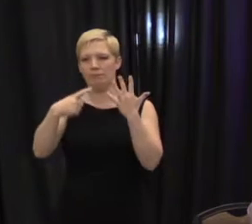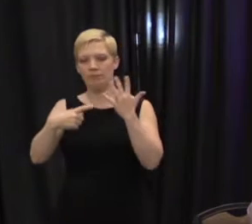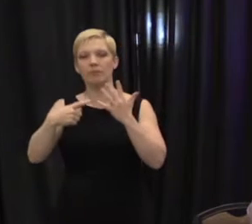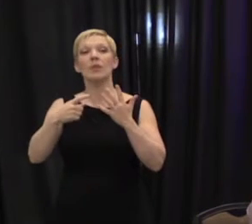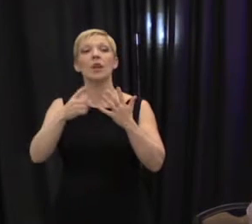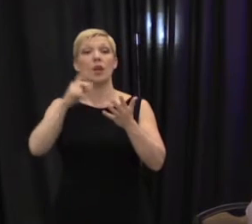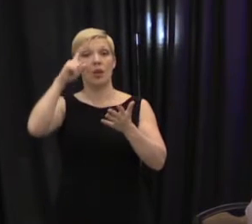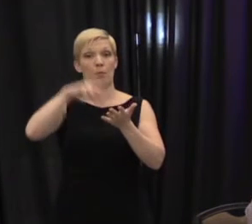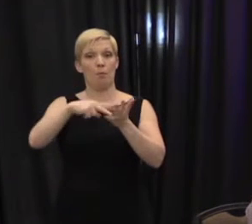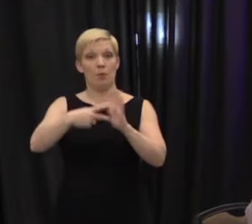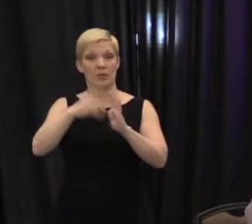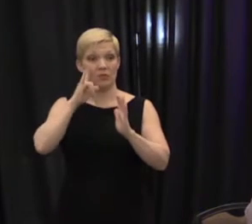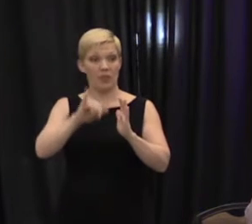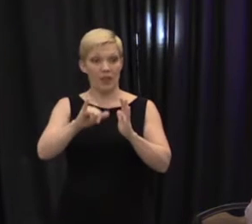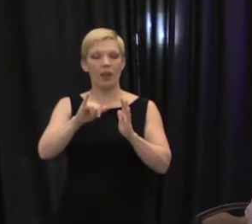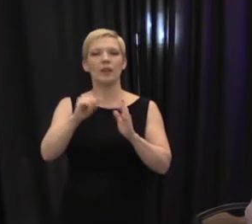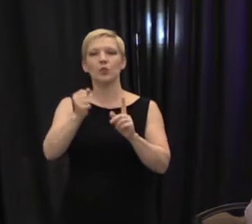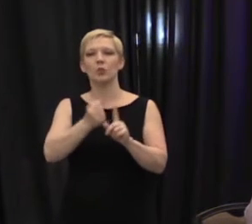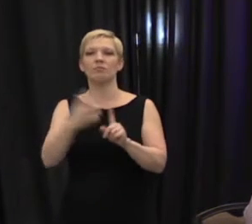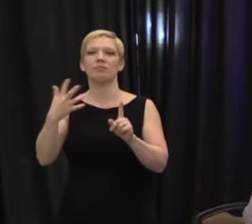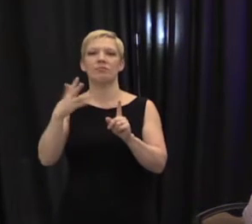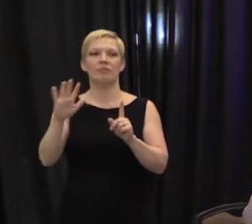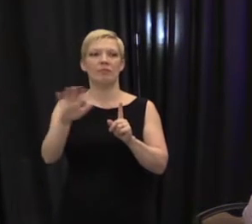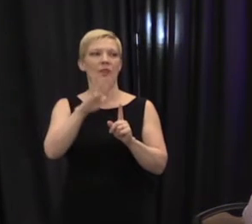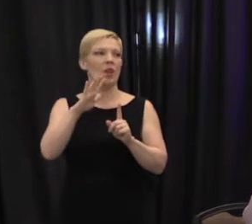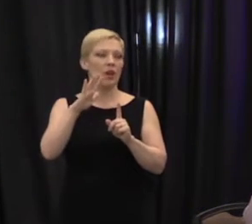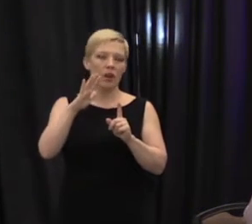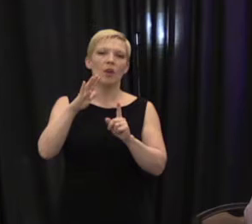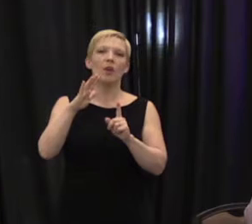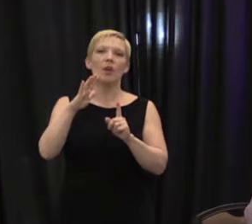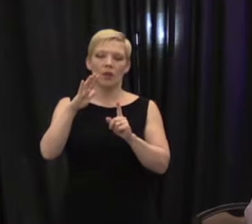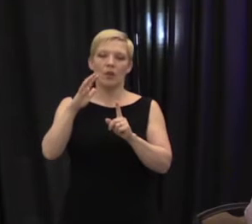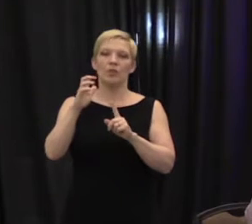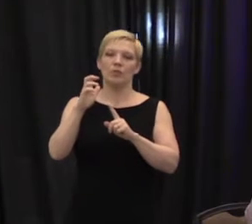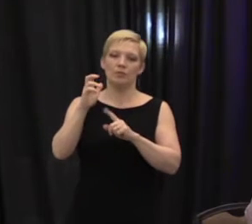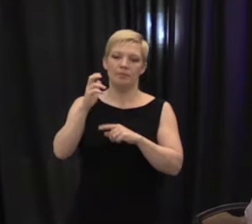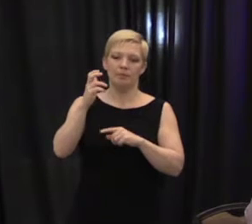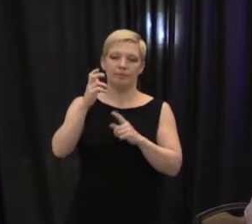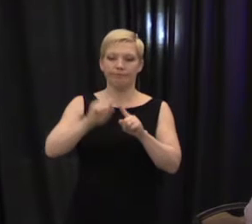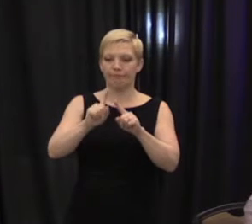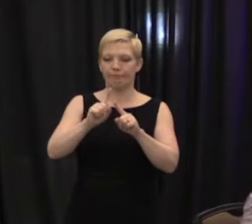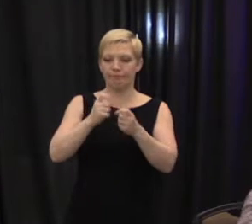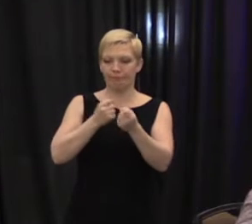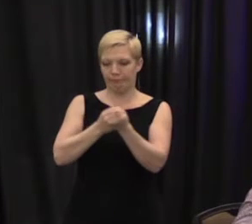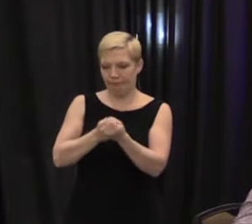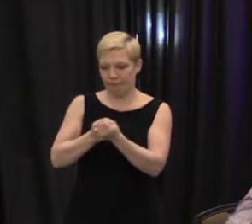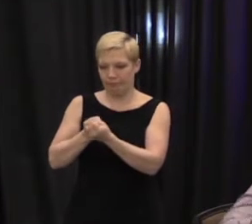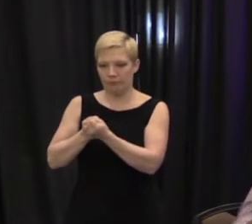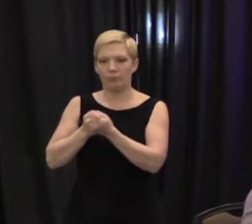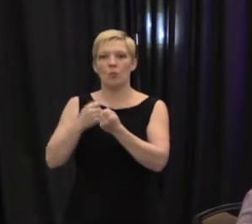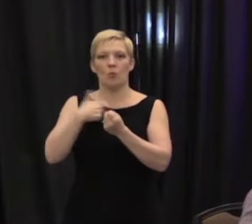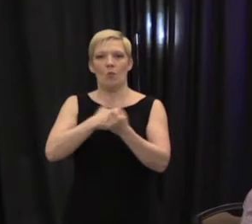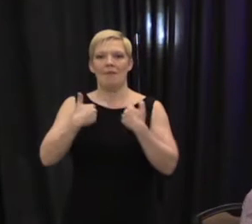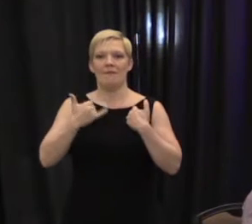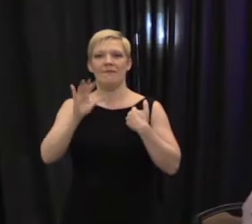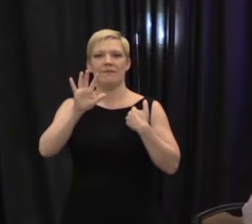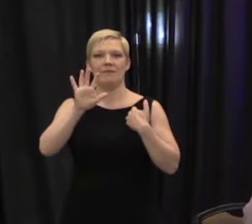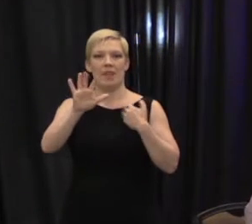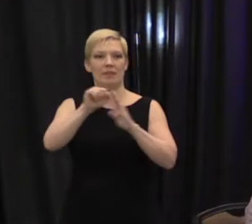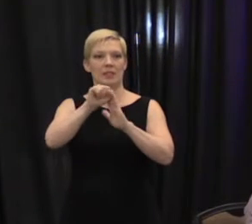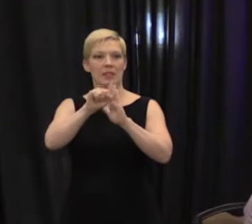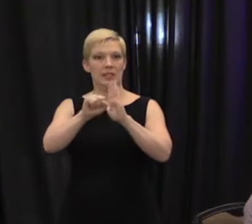of these councils, though, are to build out their platforms, be it on college campuses, be it in their communities. We do have five